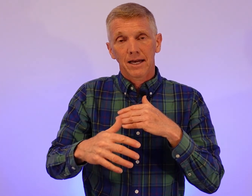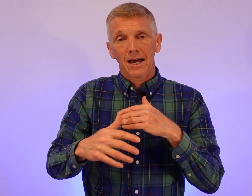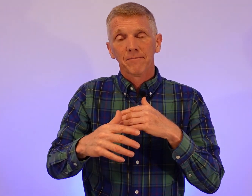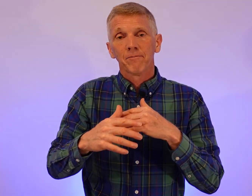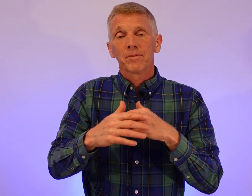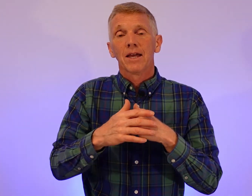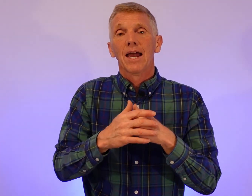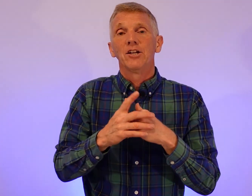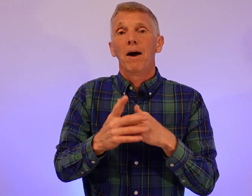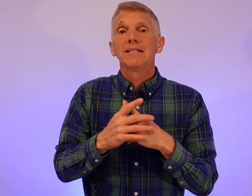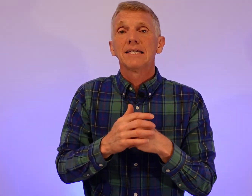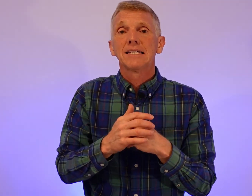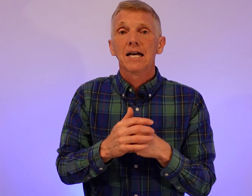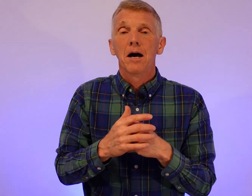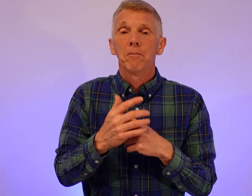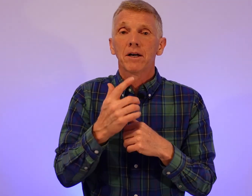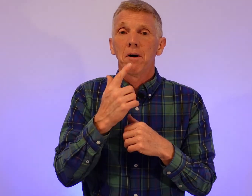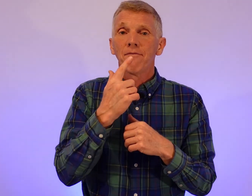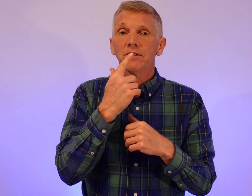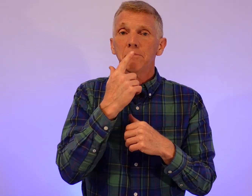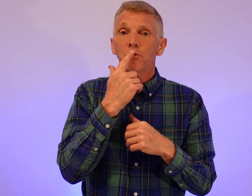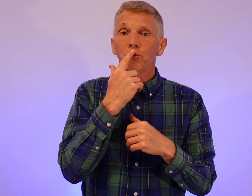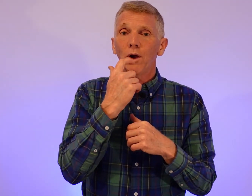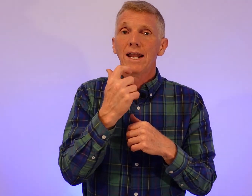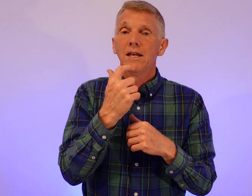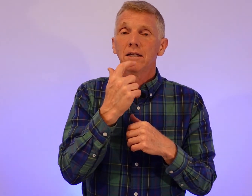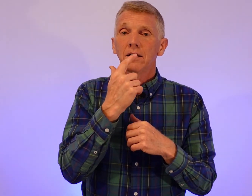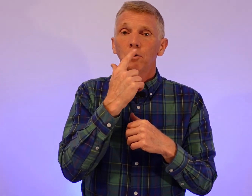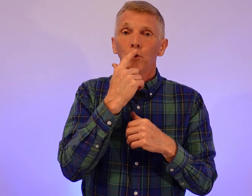okay, and you might see some come off the lips with red,